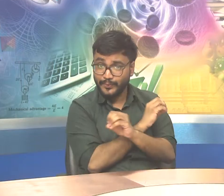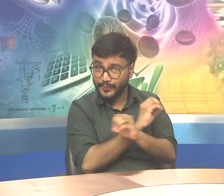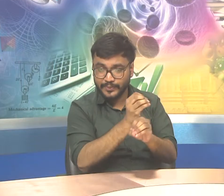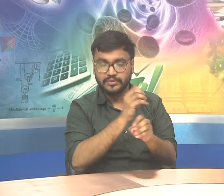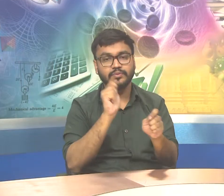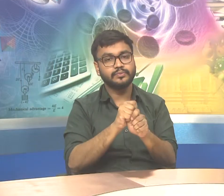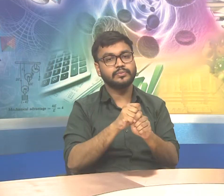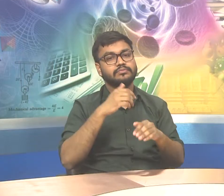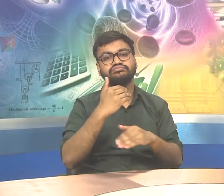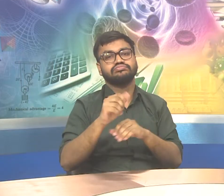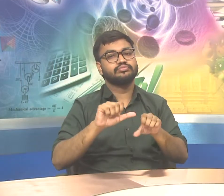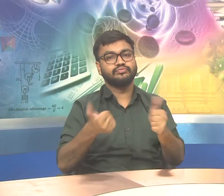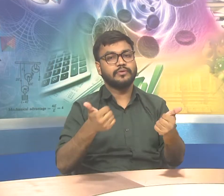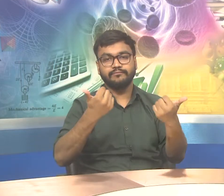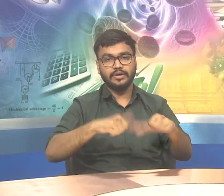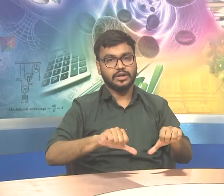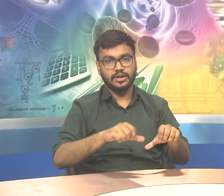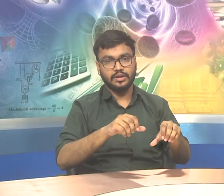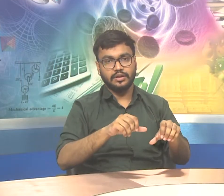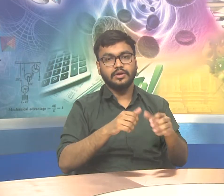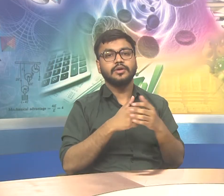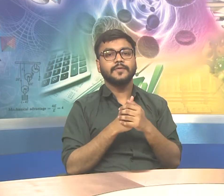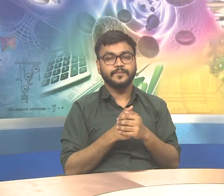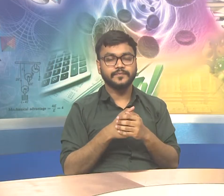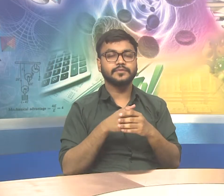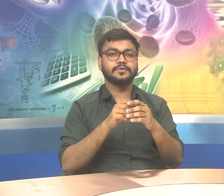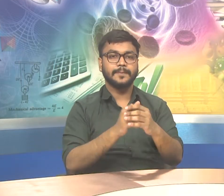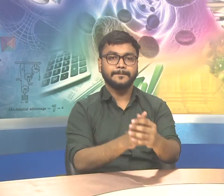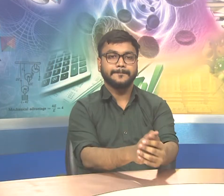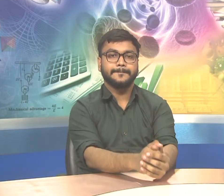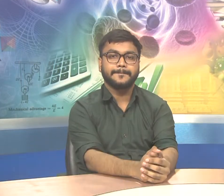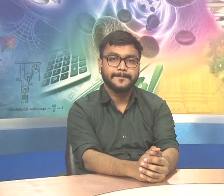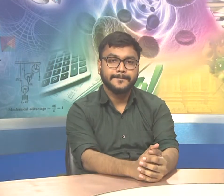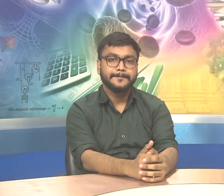the amount of work done in a given time.